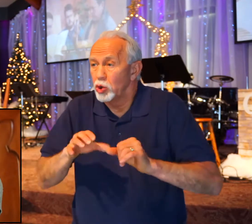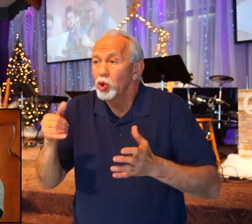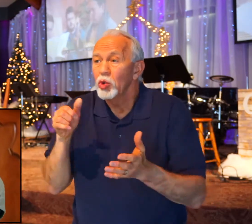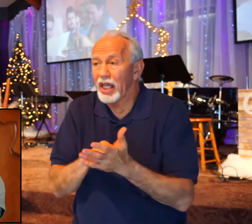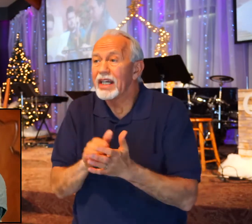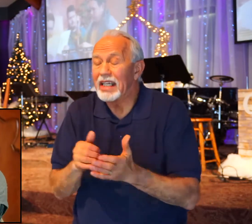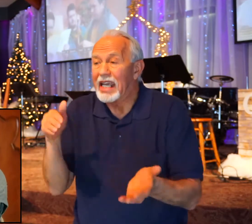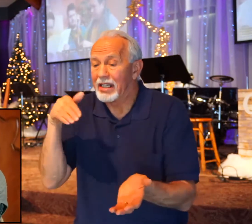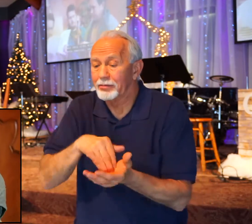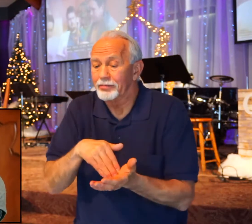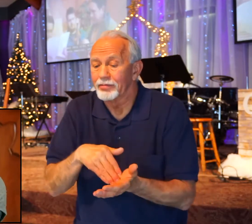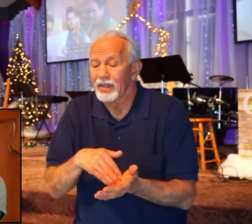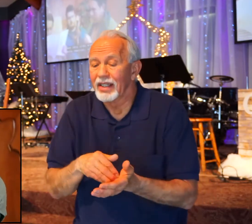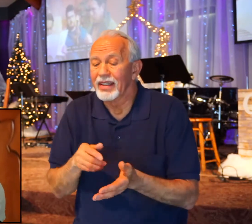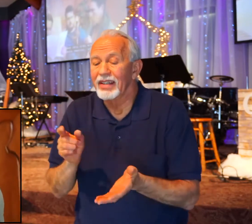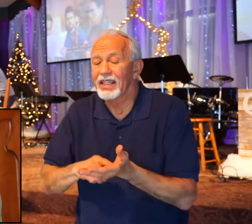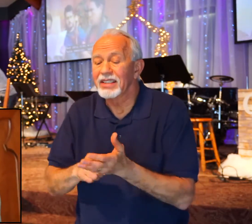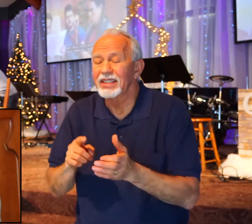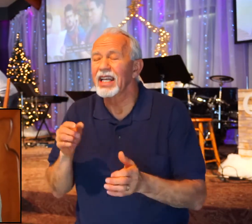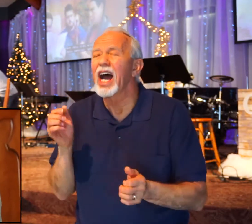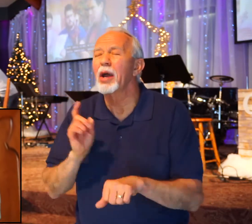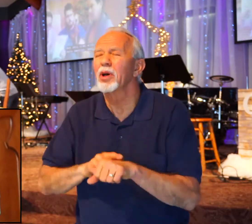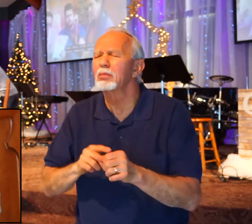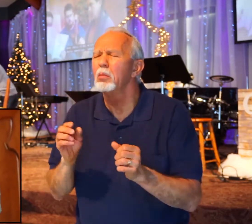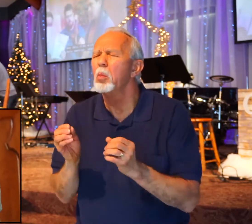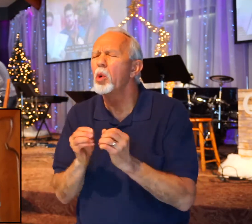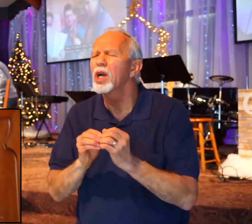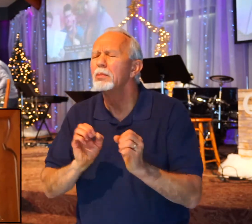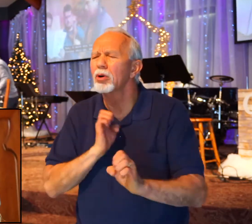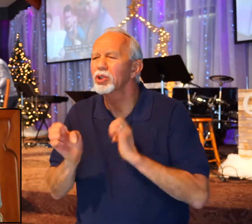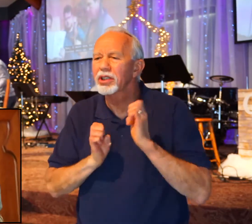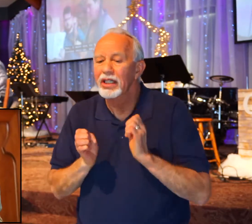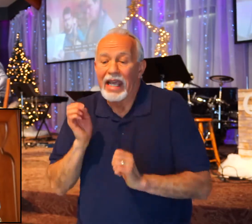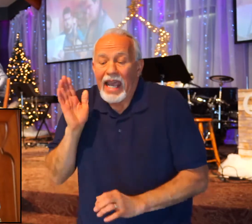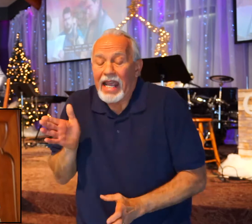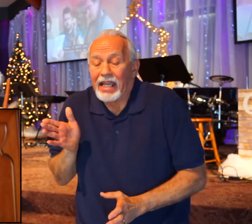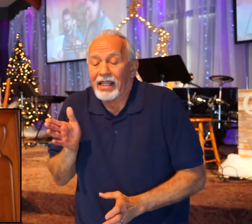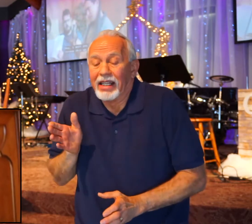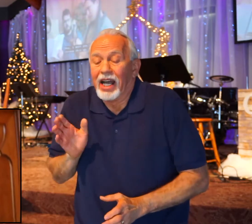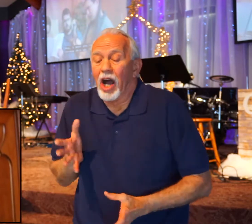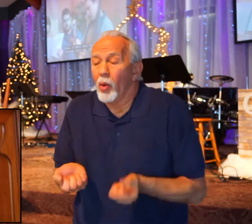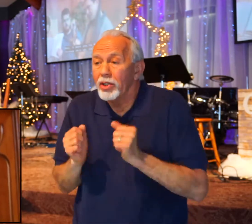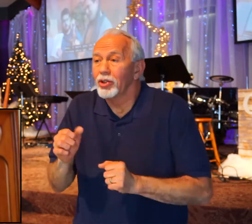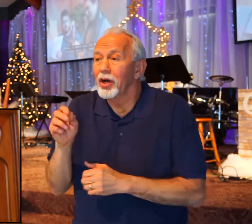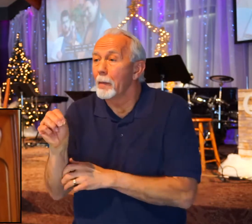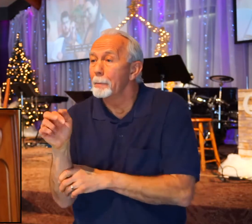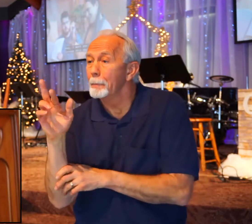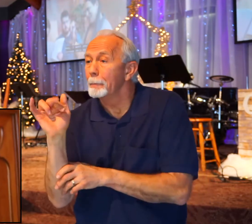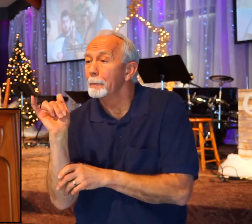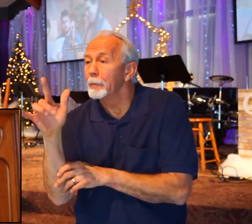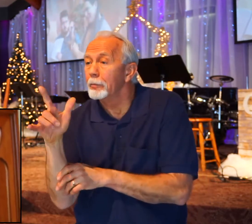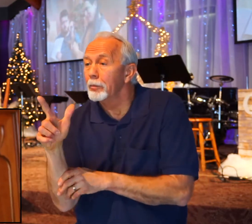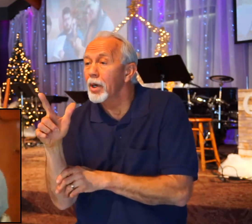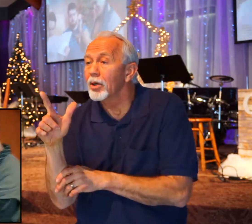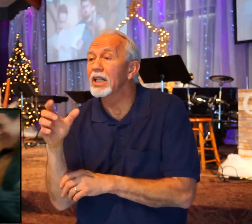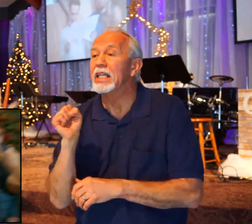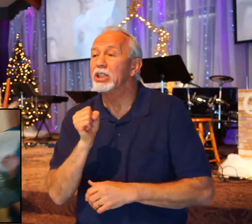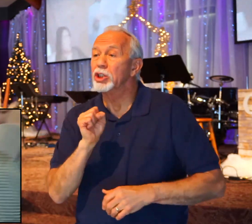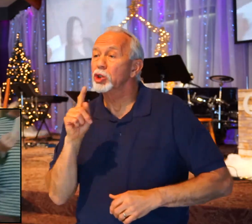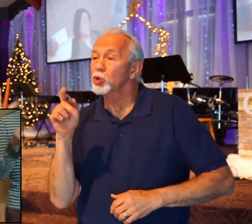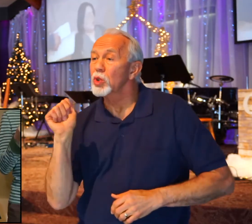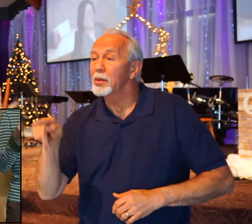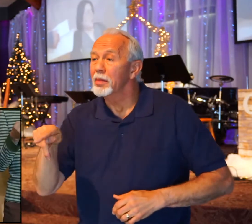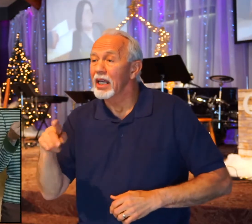Let's do it again, but this time with more emotion, okay? Hey, I want you to Meryl Streep this up, okay?